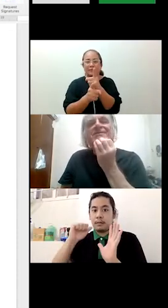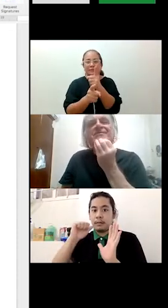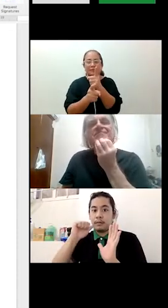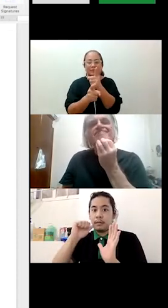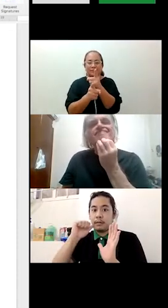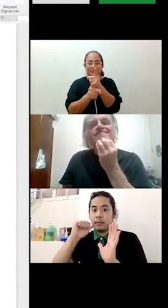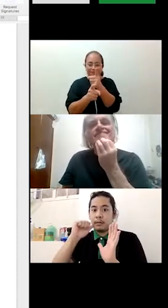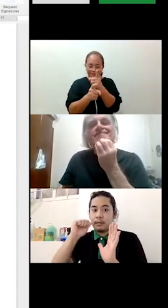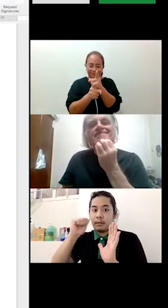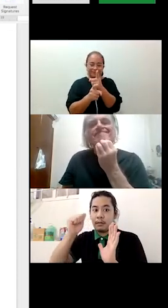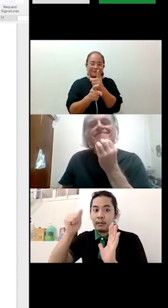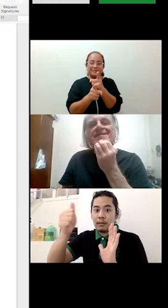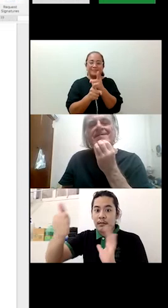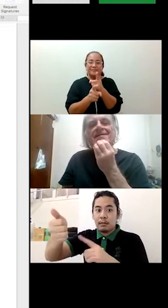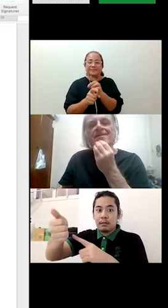So this,